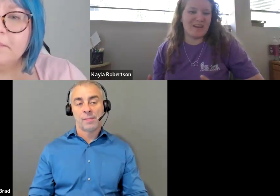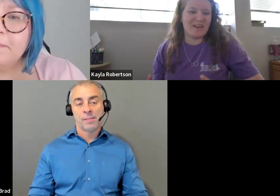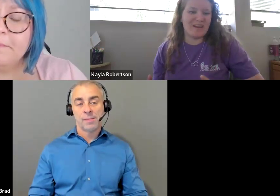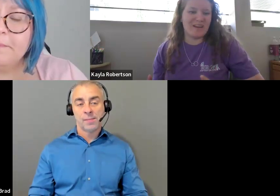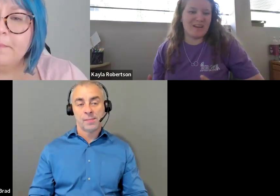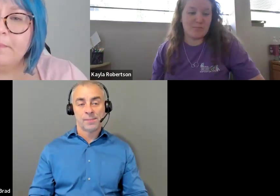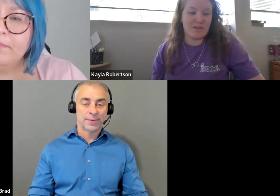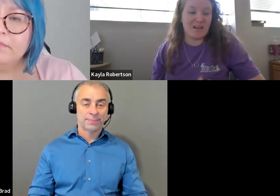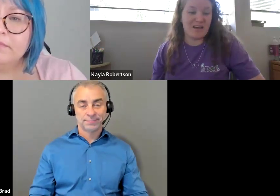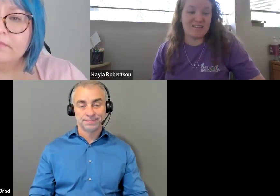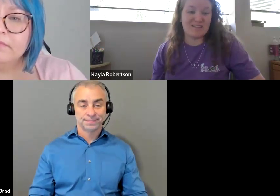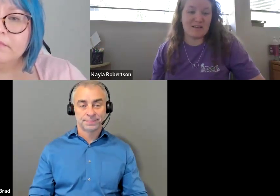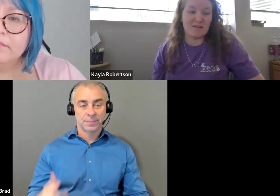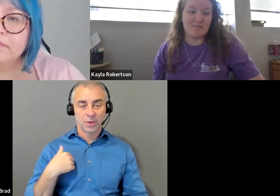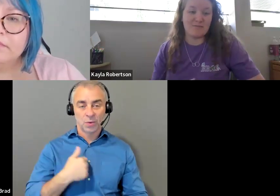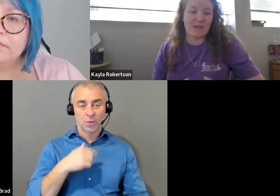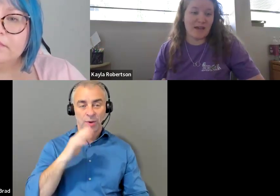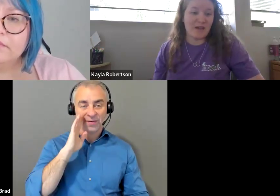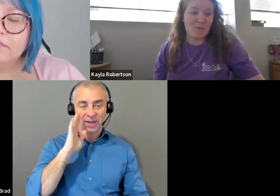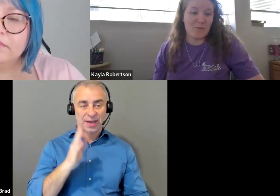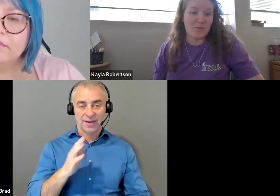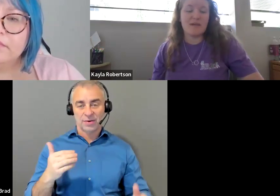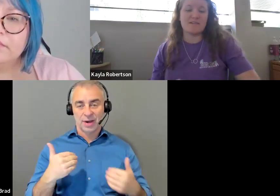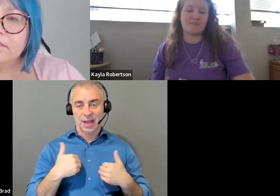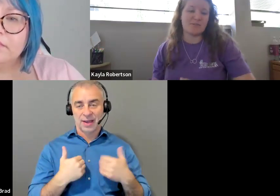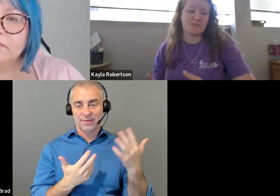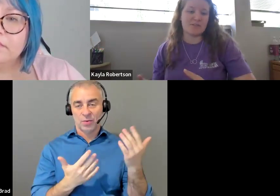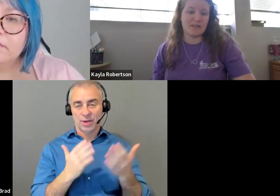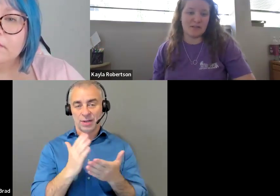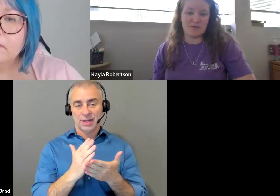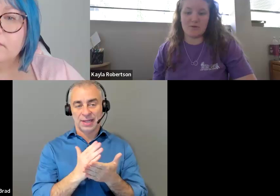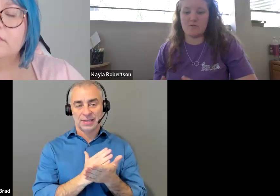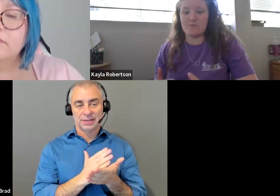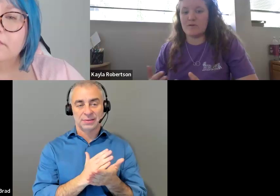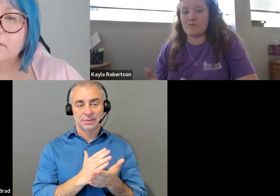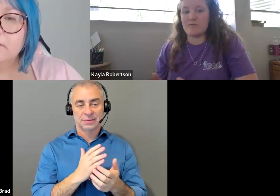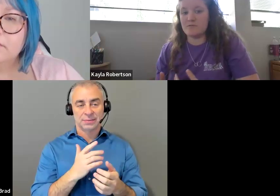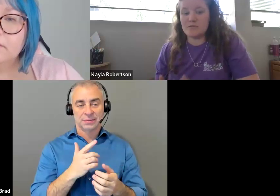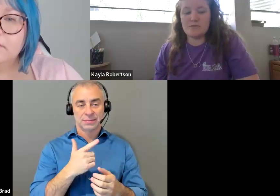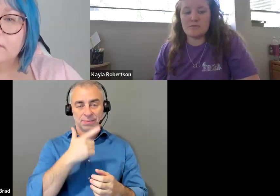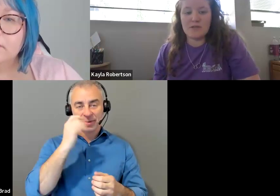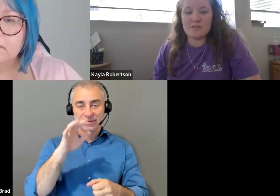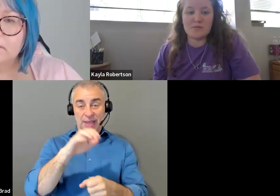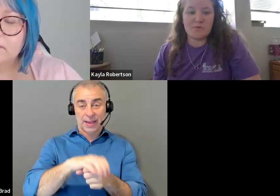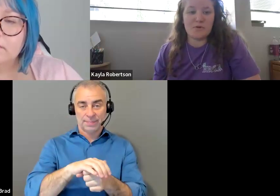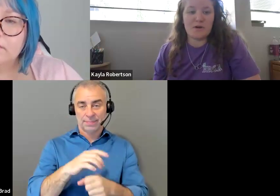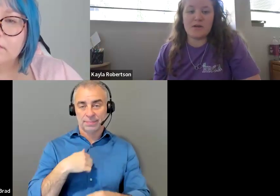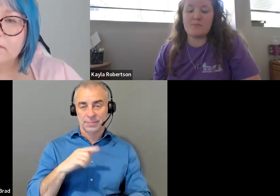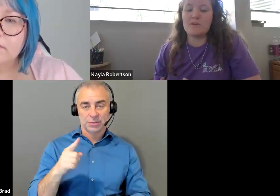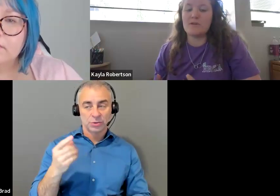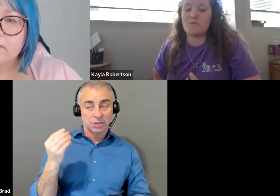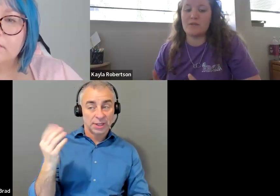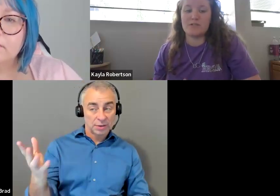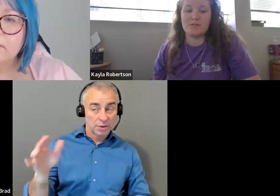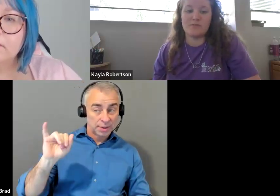But we haven't ever held a waiting list for it because of the cap. I simply just let them know if you do